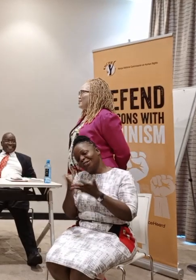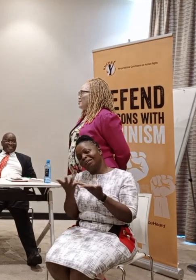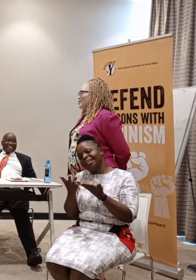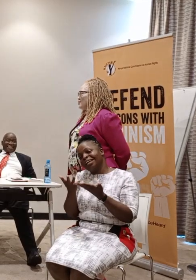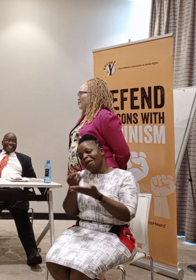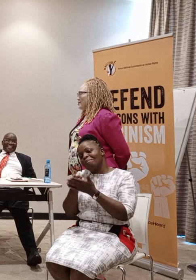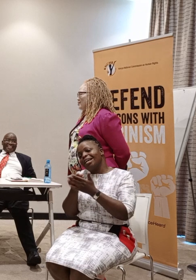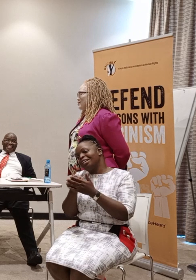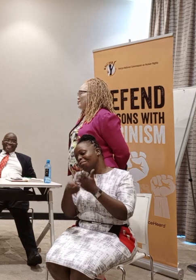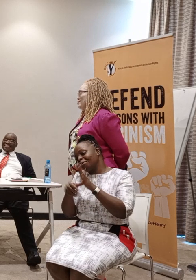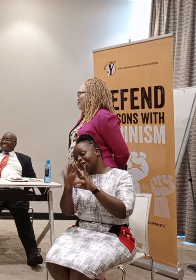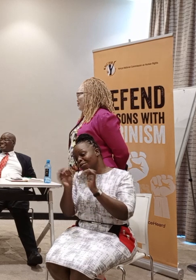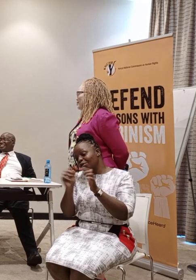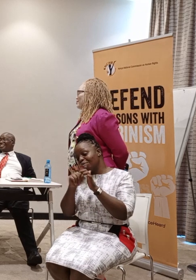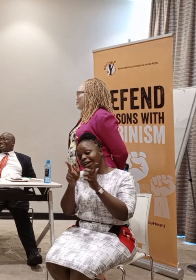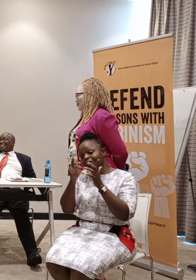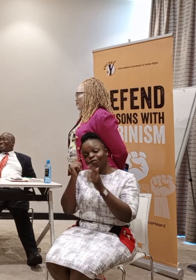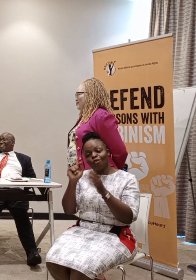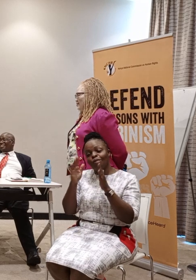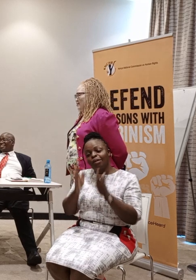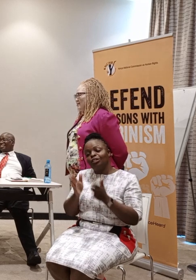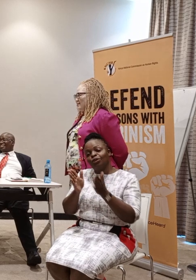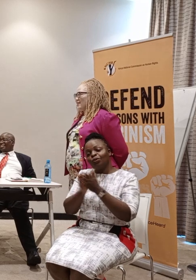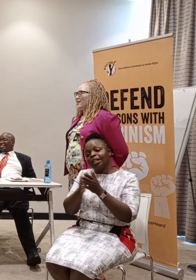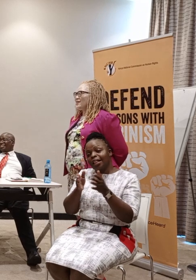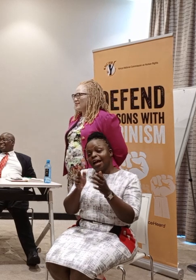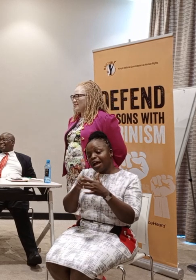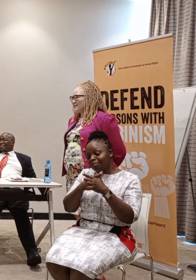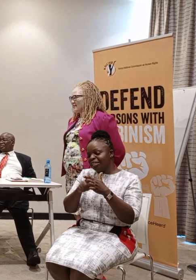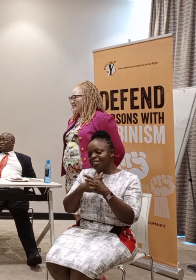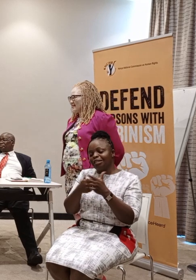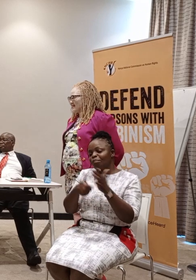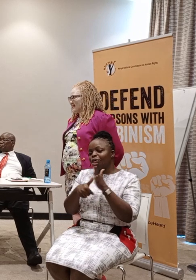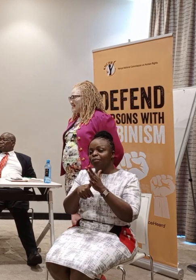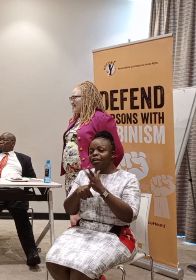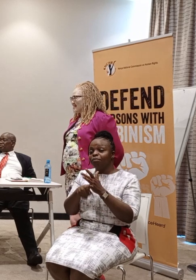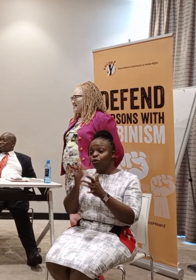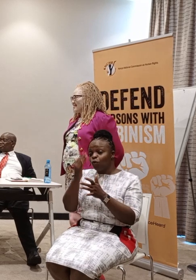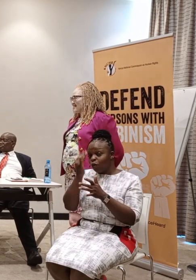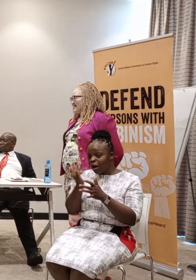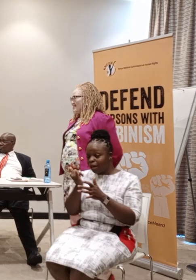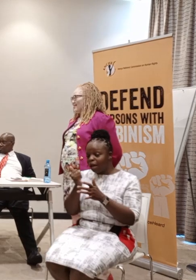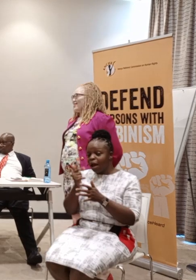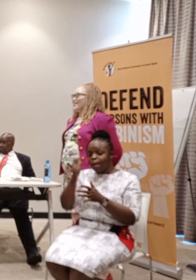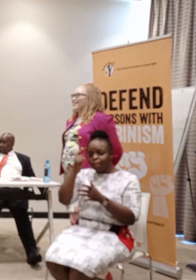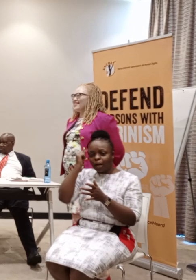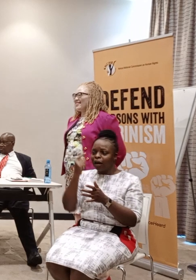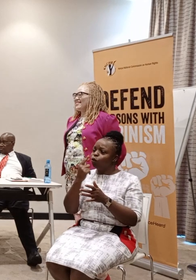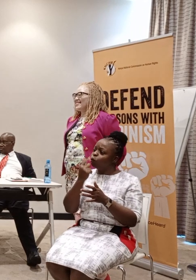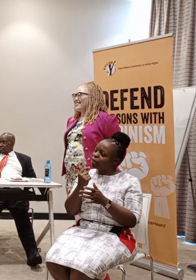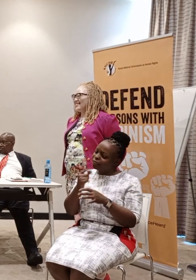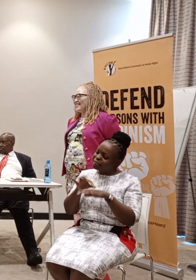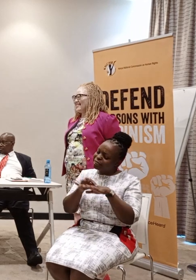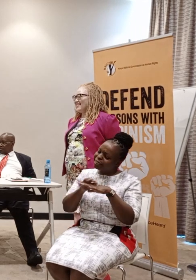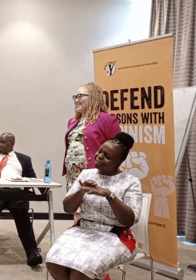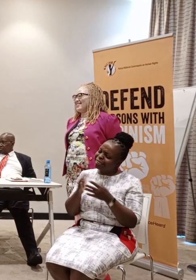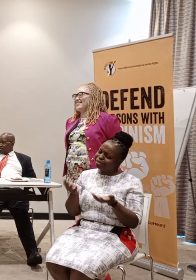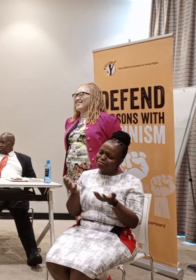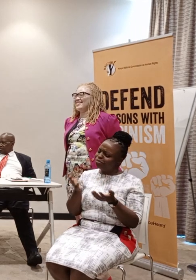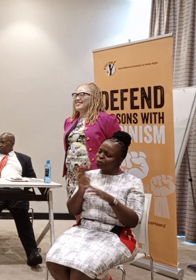for those with albinism, it's a big issue because it's about image. And then black and white was not trained for our kind of skin, so it makes you look